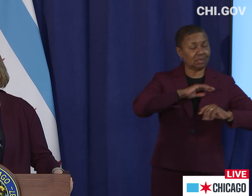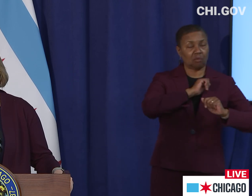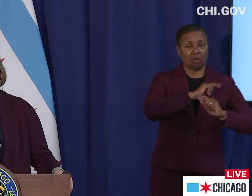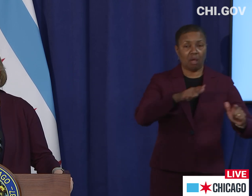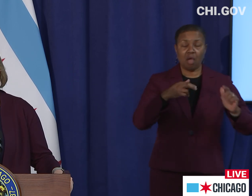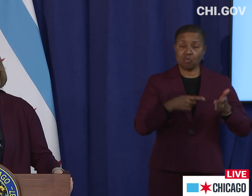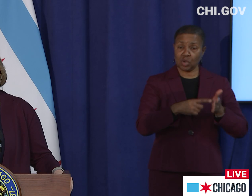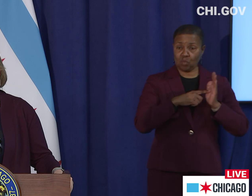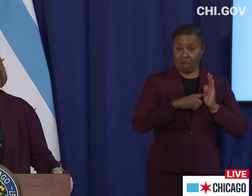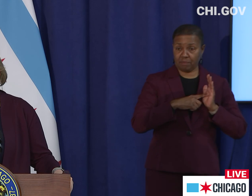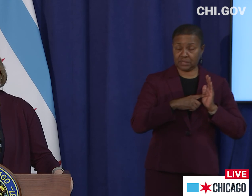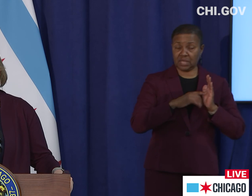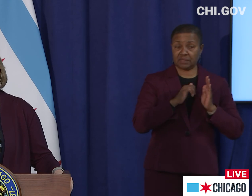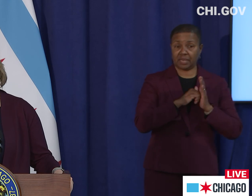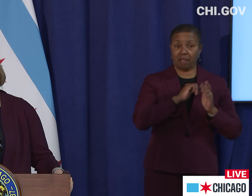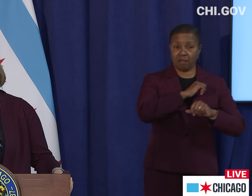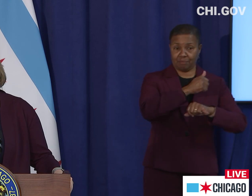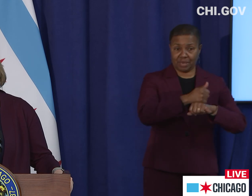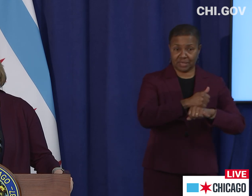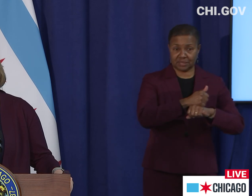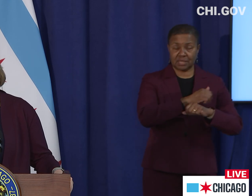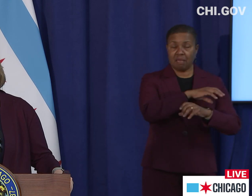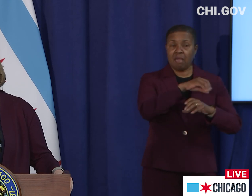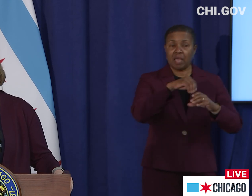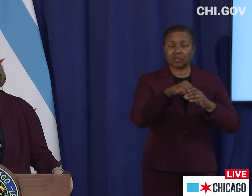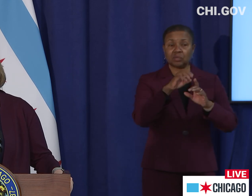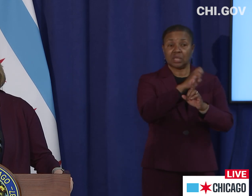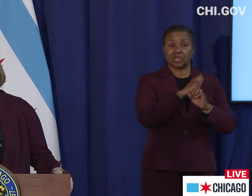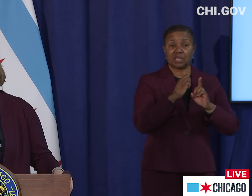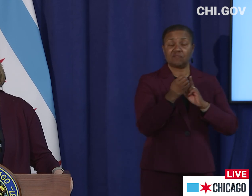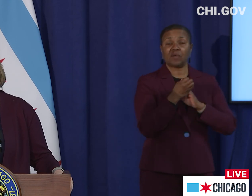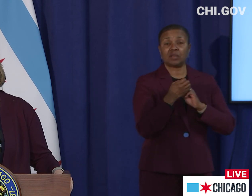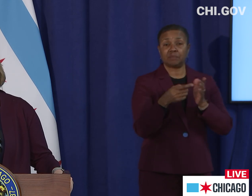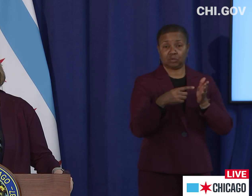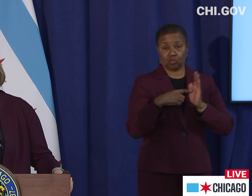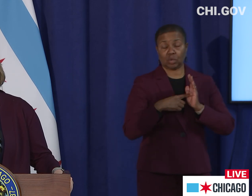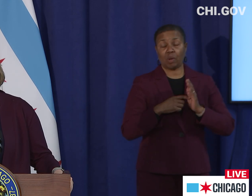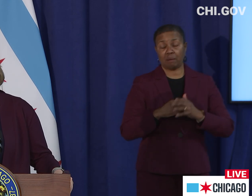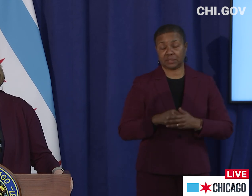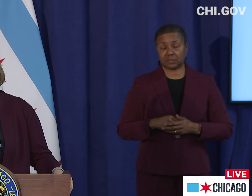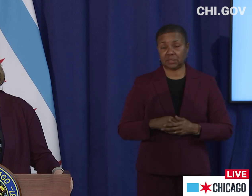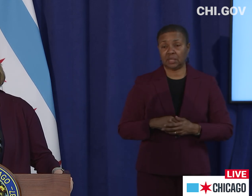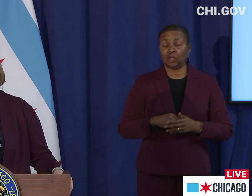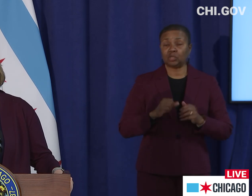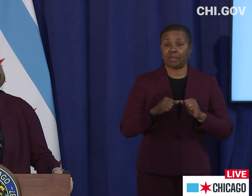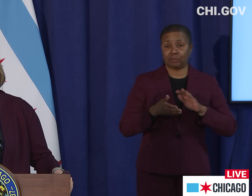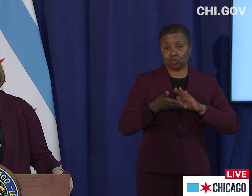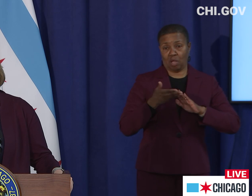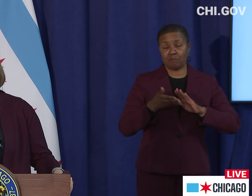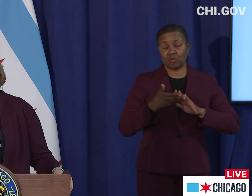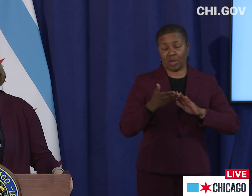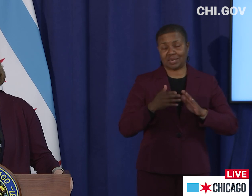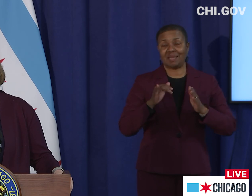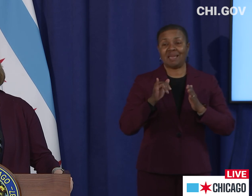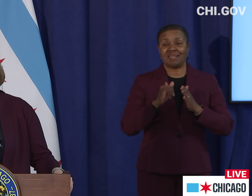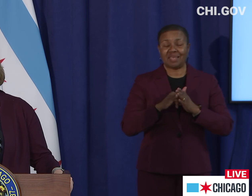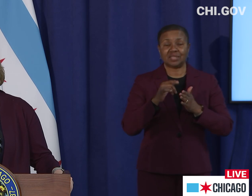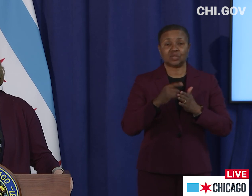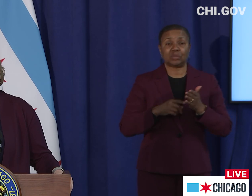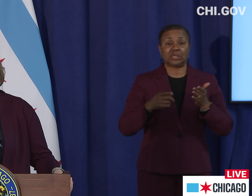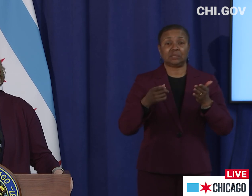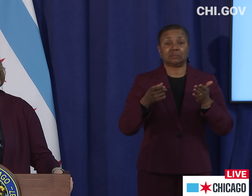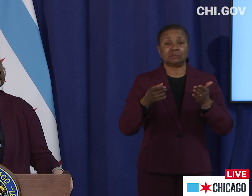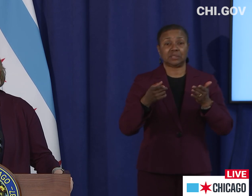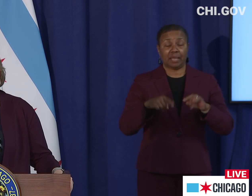the requirements that are in place, including the environmental requirements to be able to operate. And so that's the stage that it's